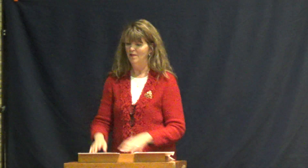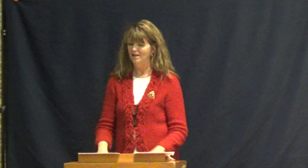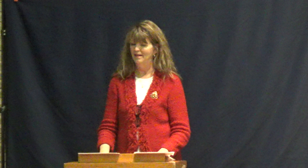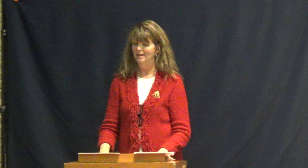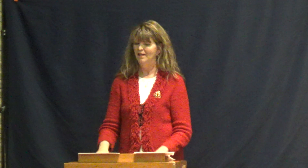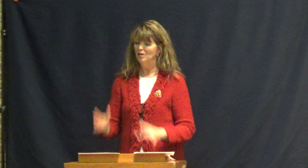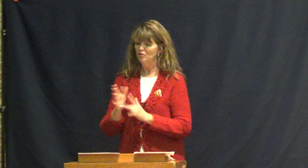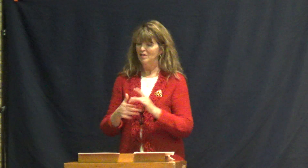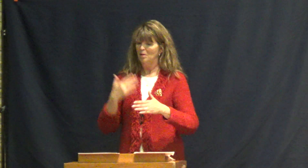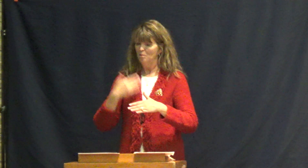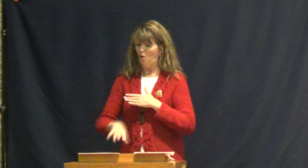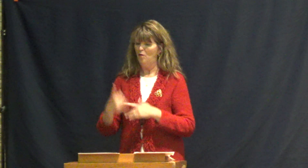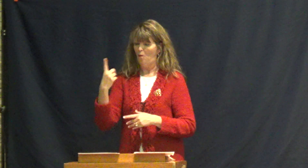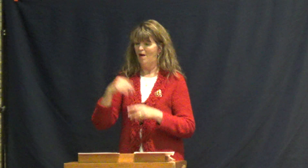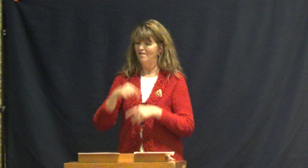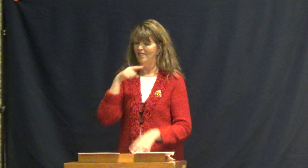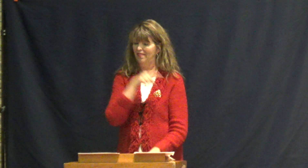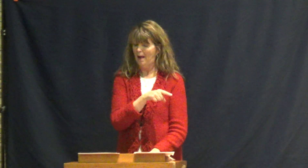lambs.